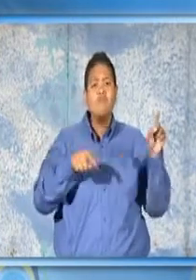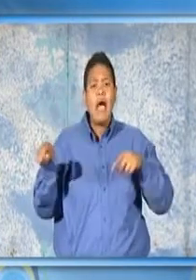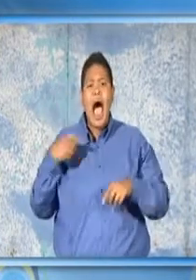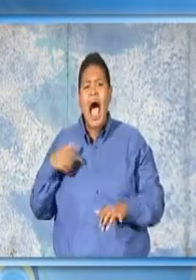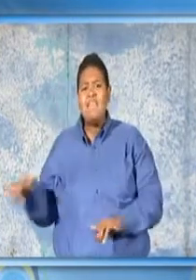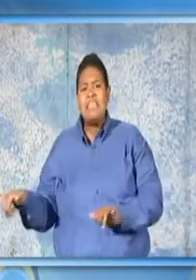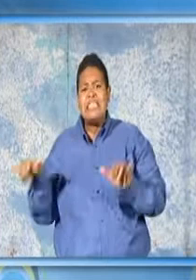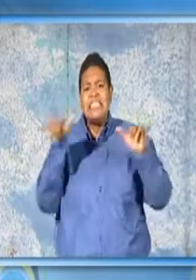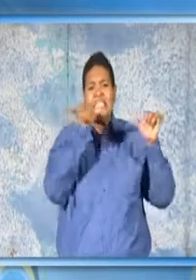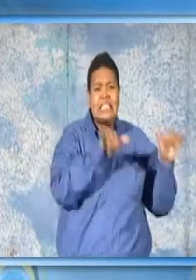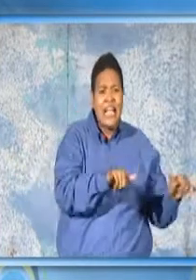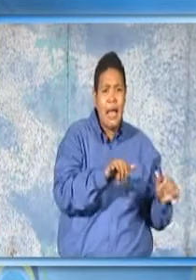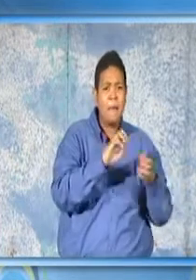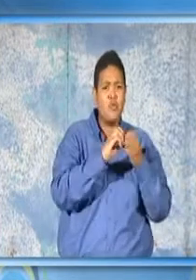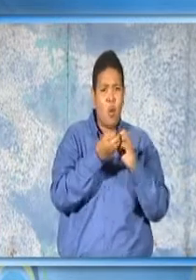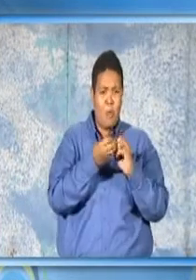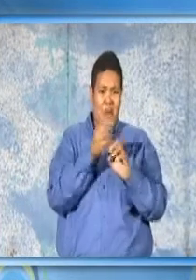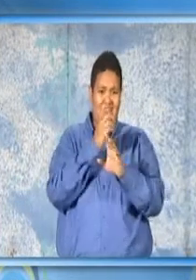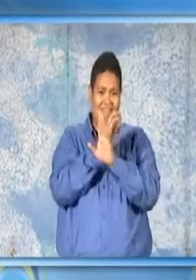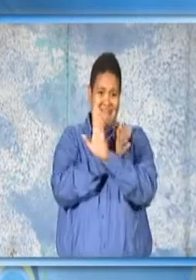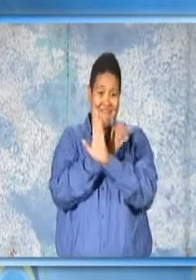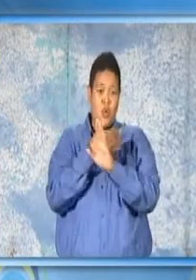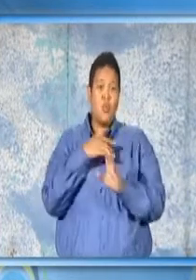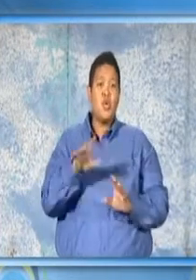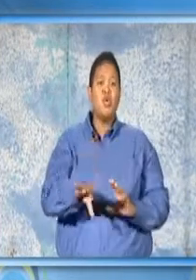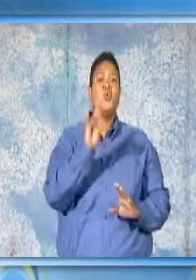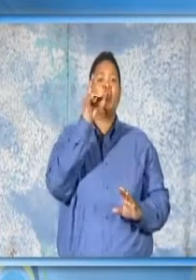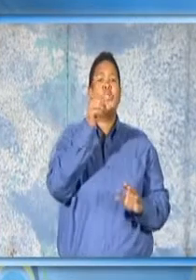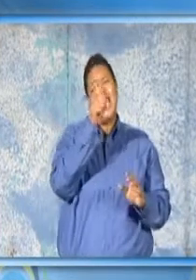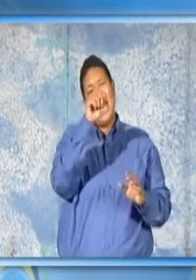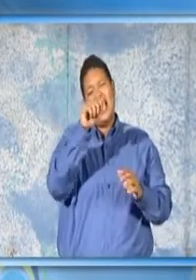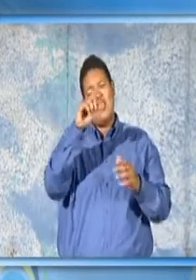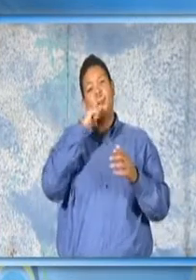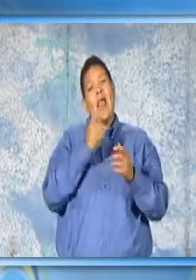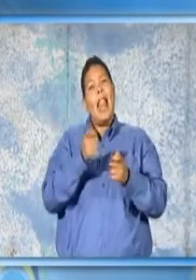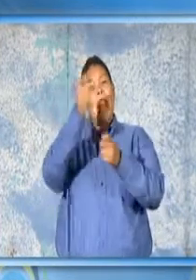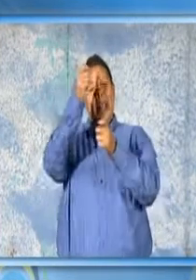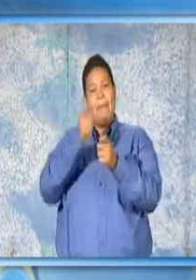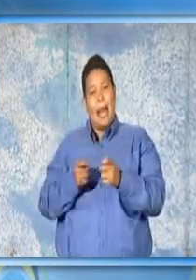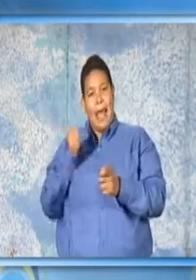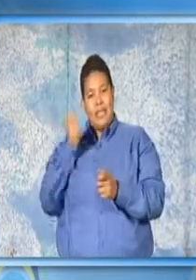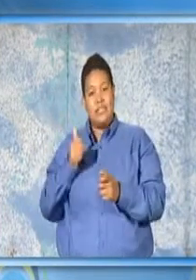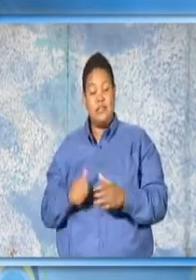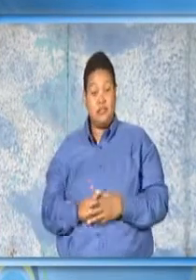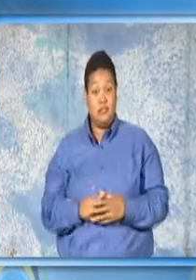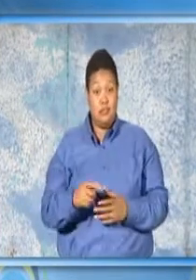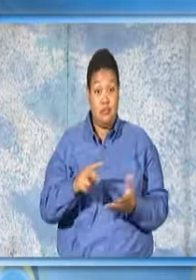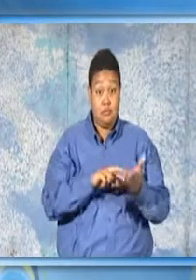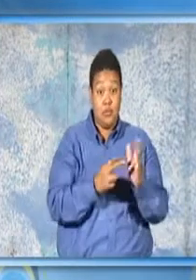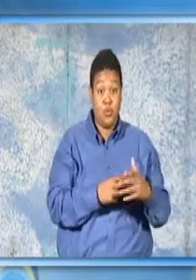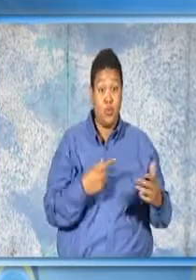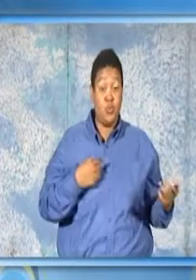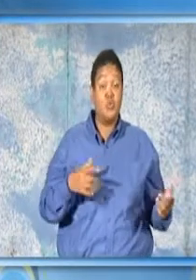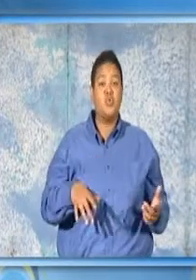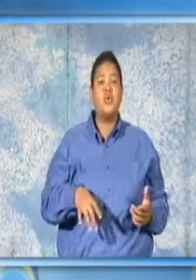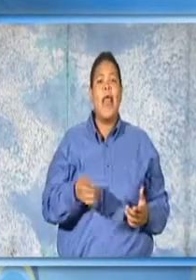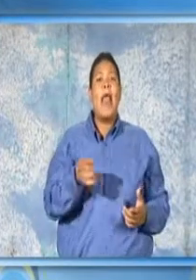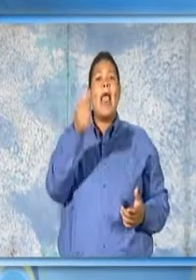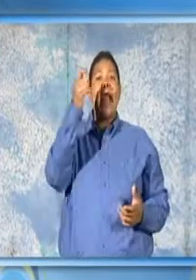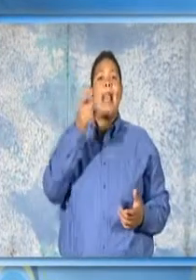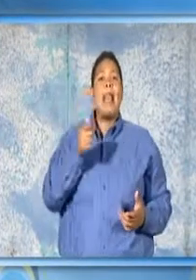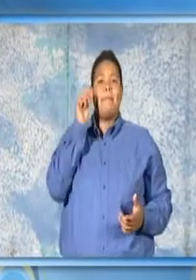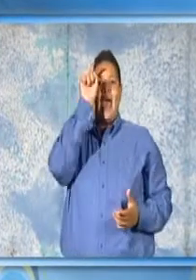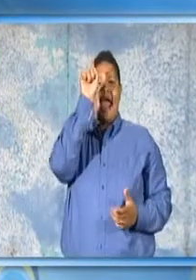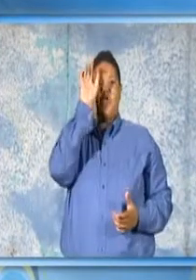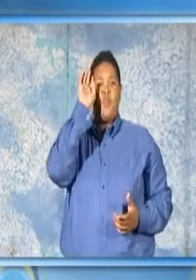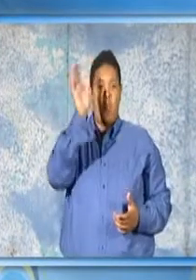same coefficient numerically, we choose either one to eliminate. In this case, we will eliminate